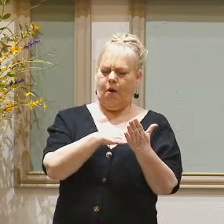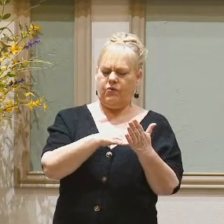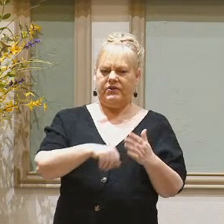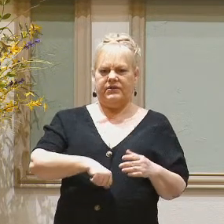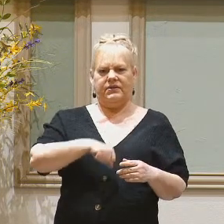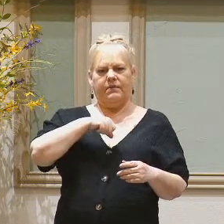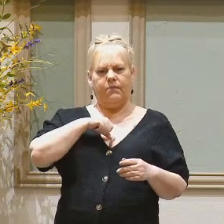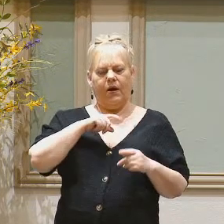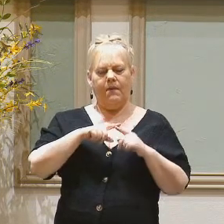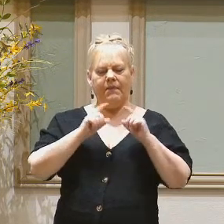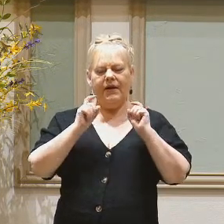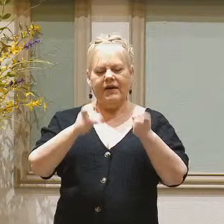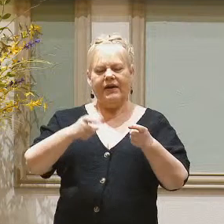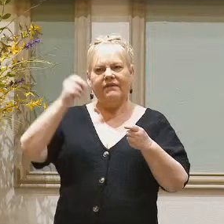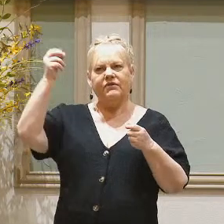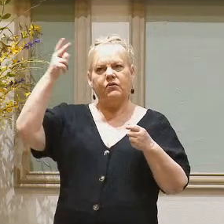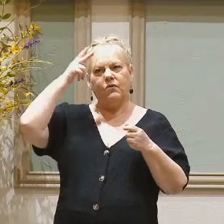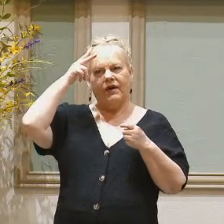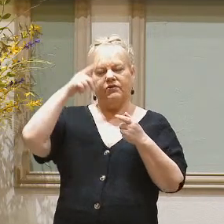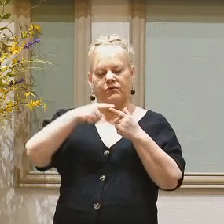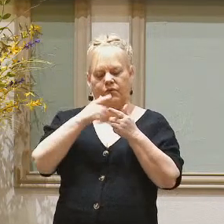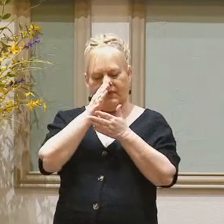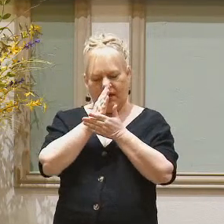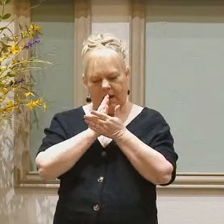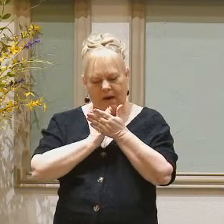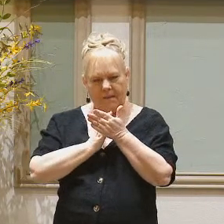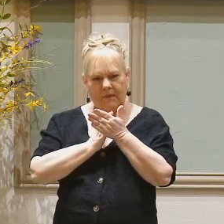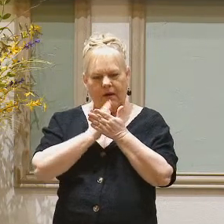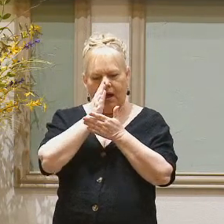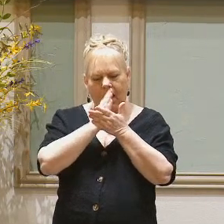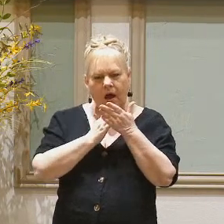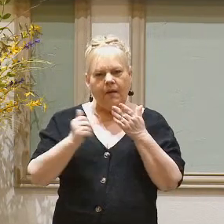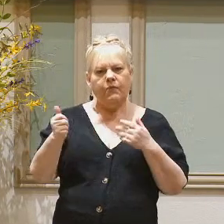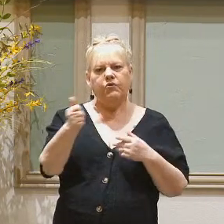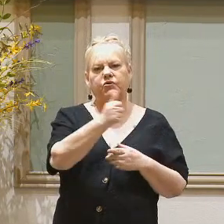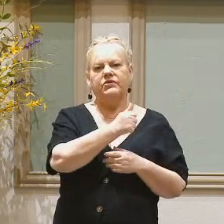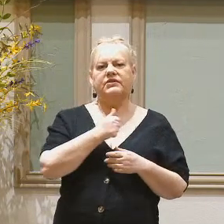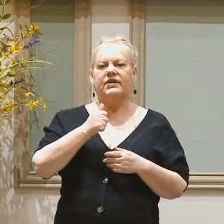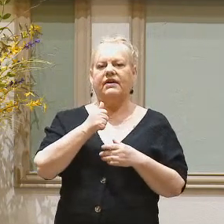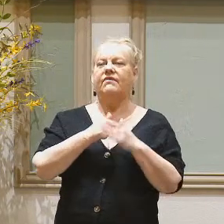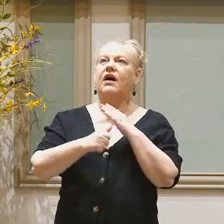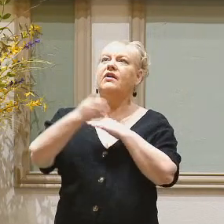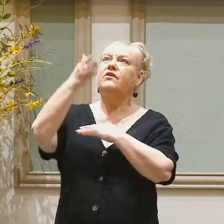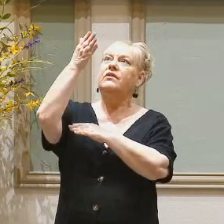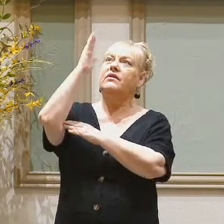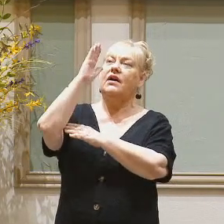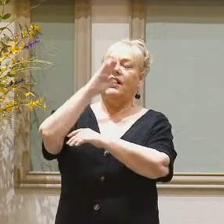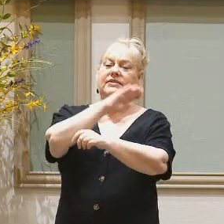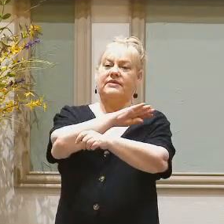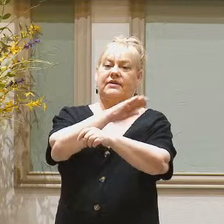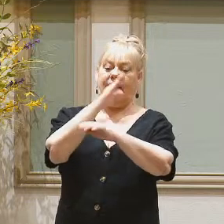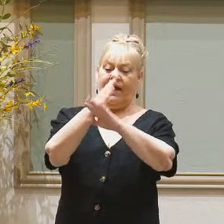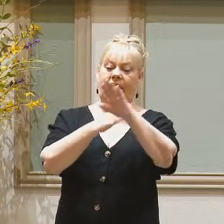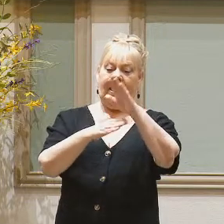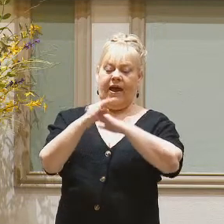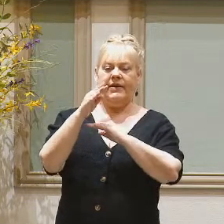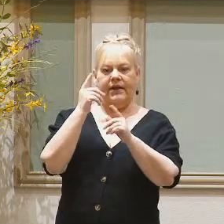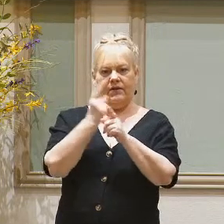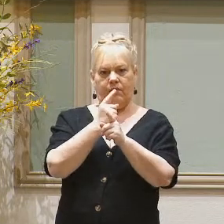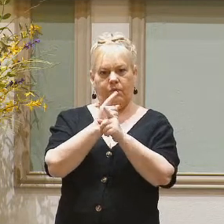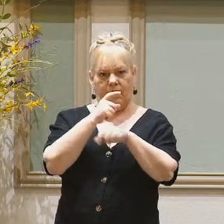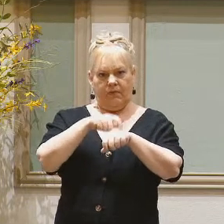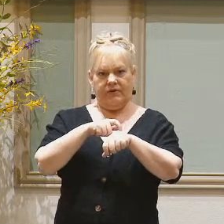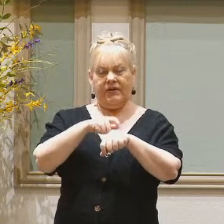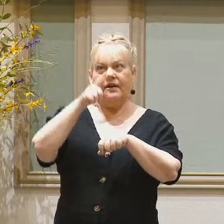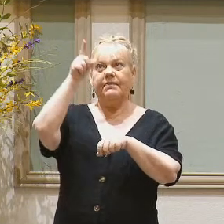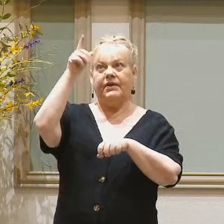proud, but gives grace to the humble. Humble yourselves, therefore, under the mighty hand of God, so that at the proper time